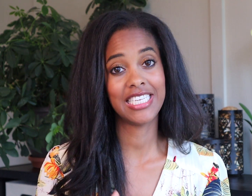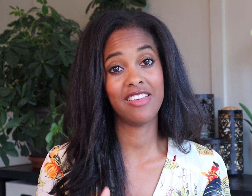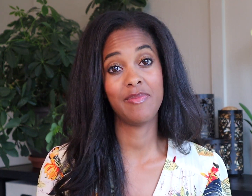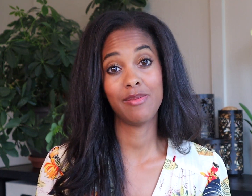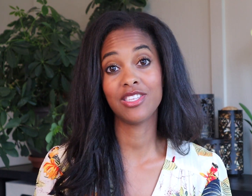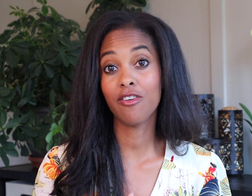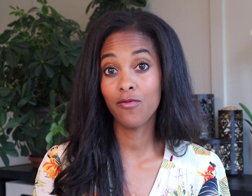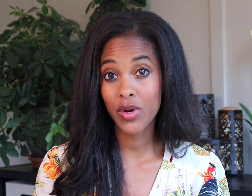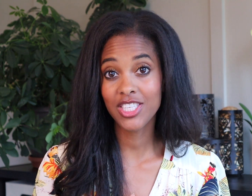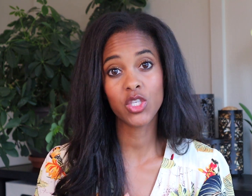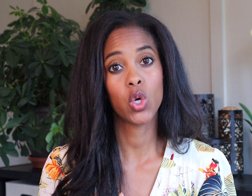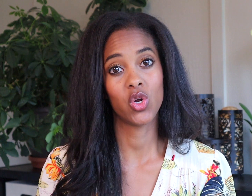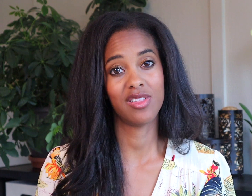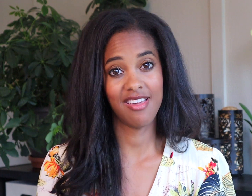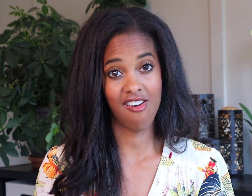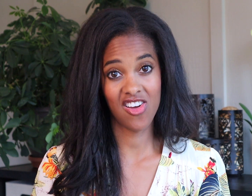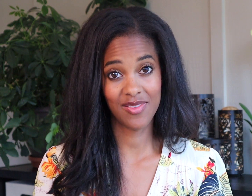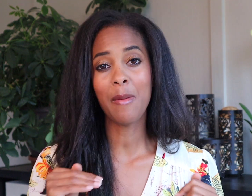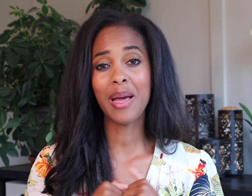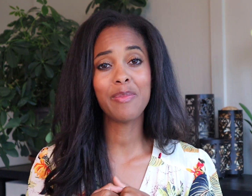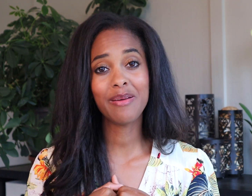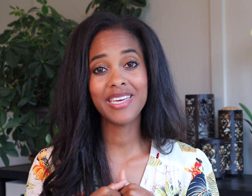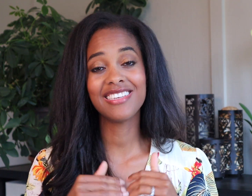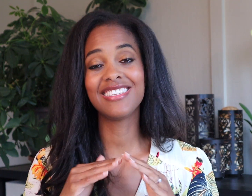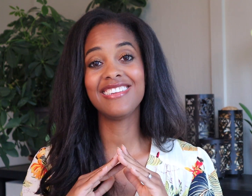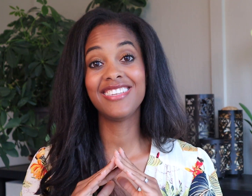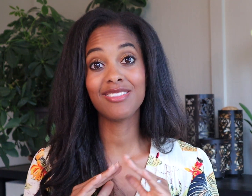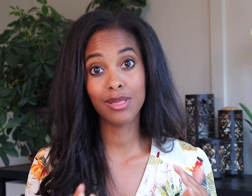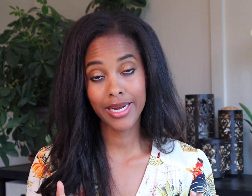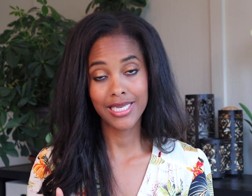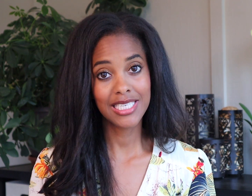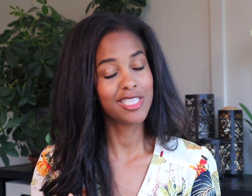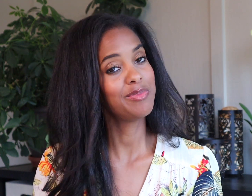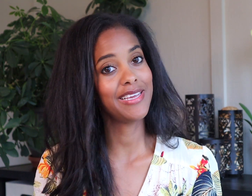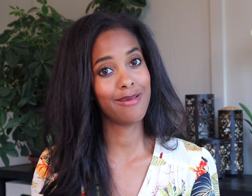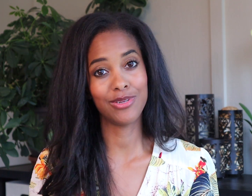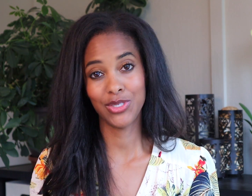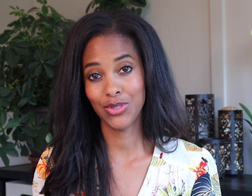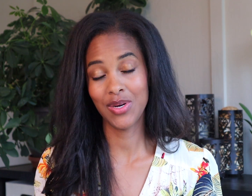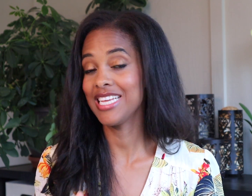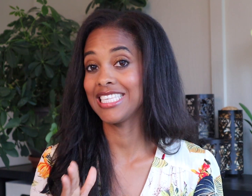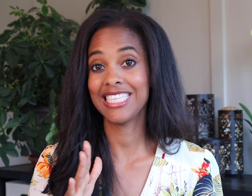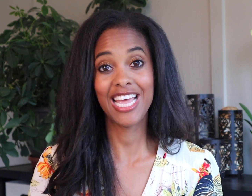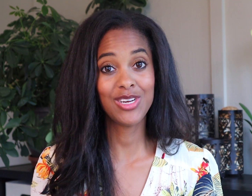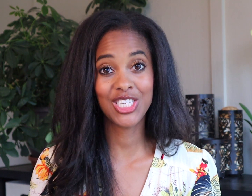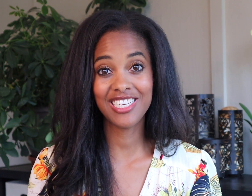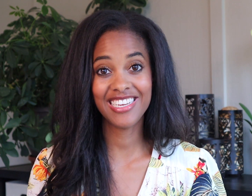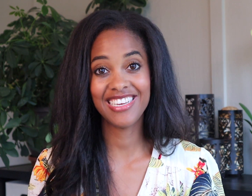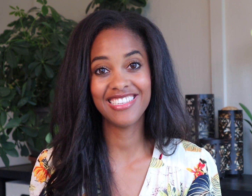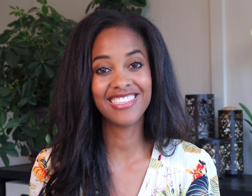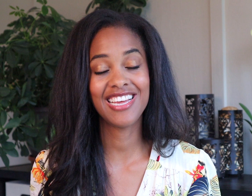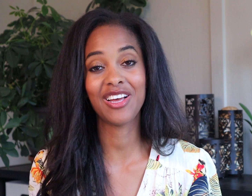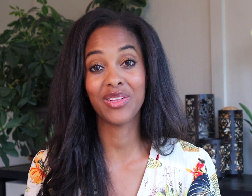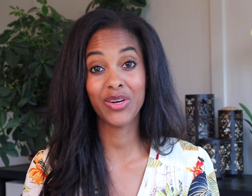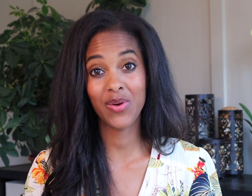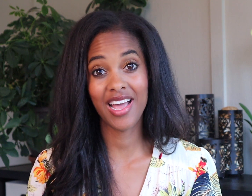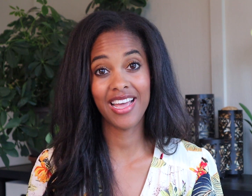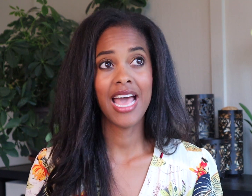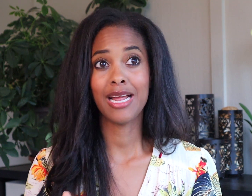give babies a voice early on. My baby is delighted to be able to say what she needs in a clear way, and I must